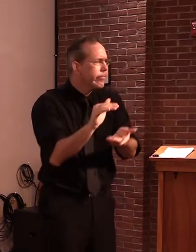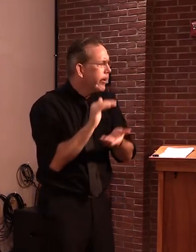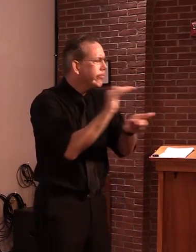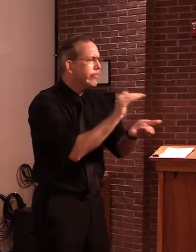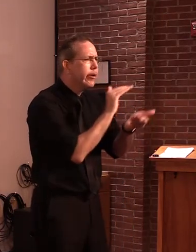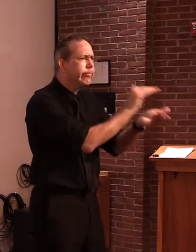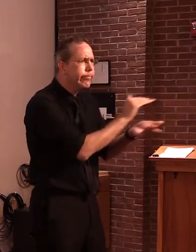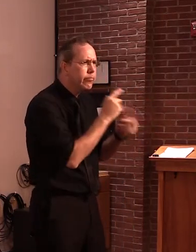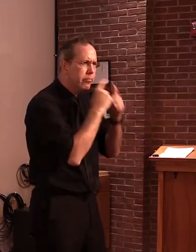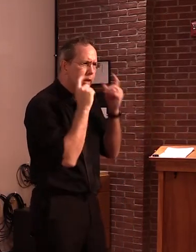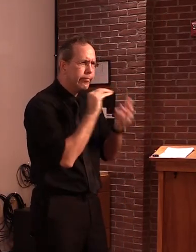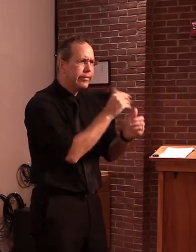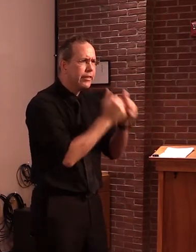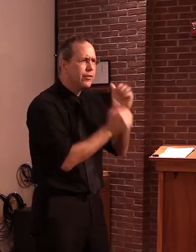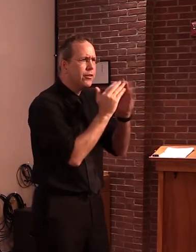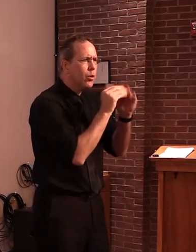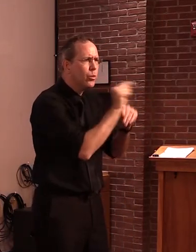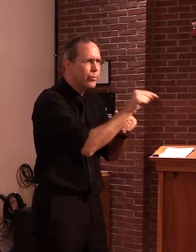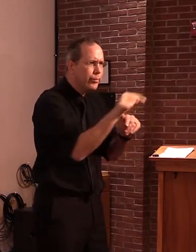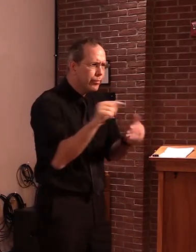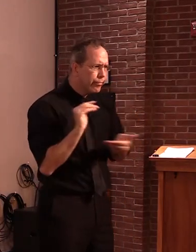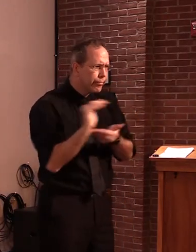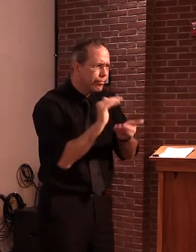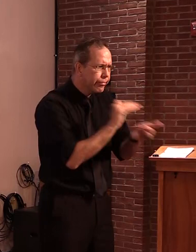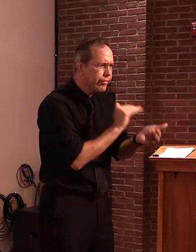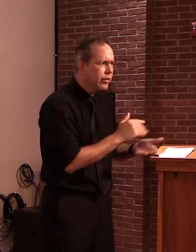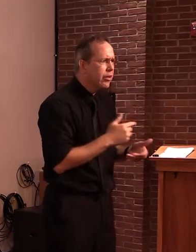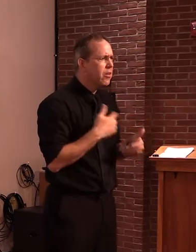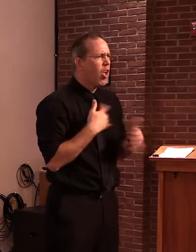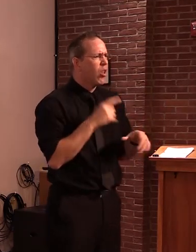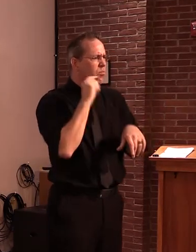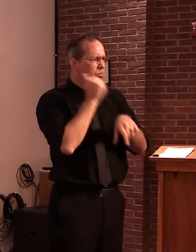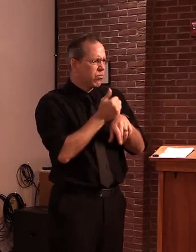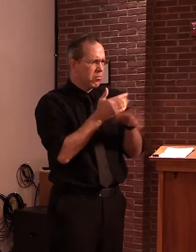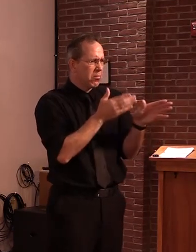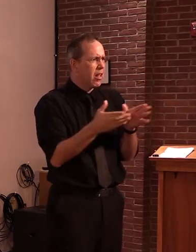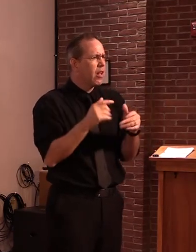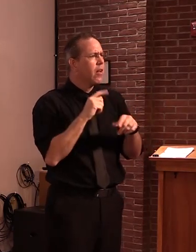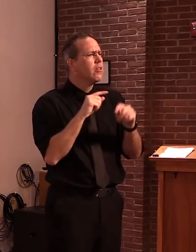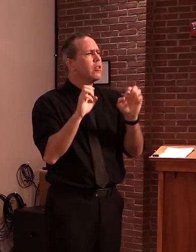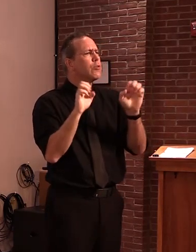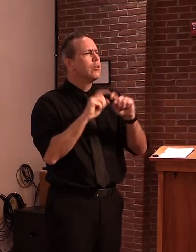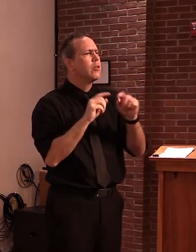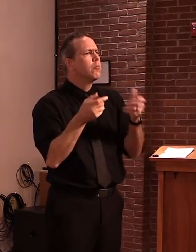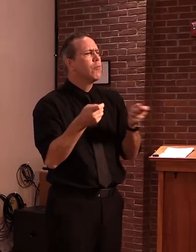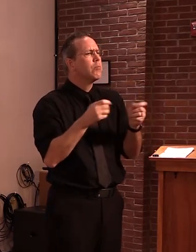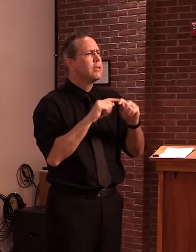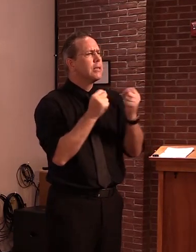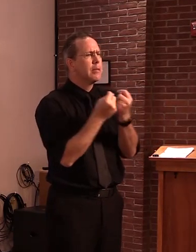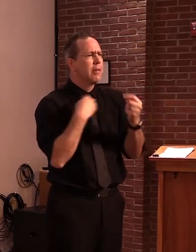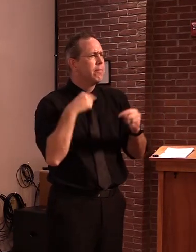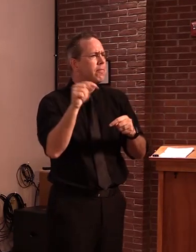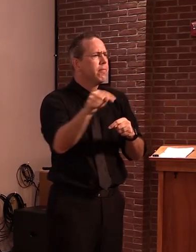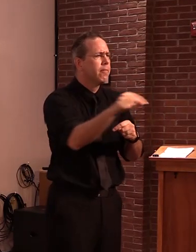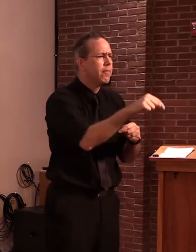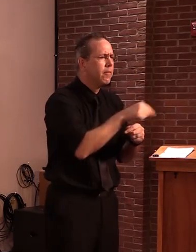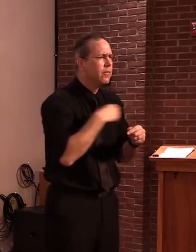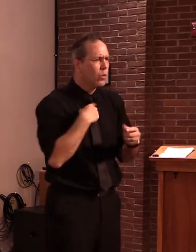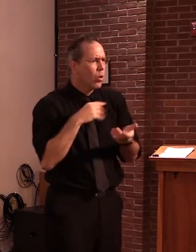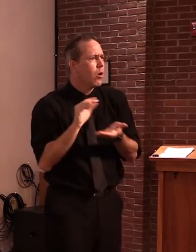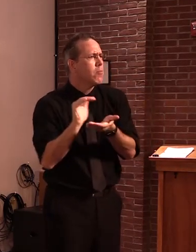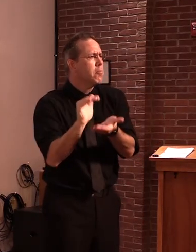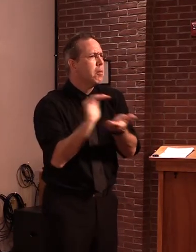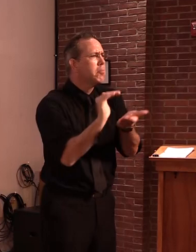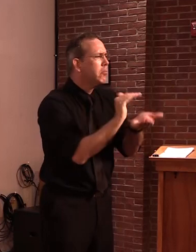through sort of the emergency management apparatus from each town. Also, the